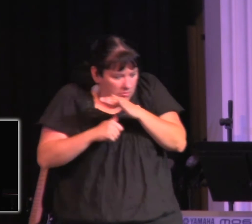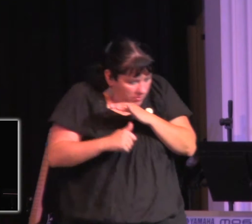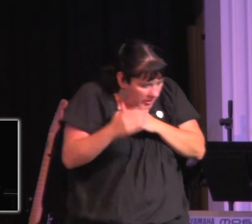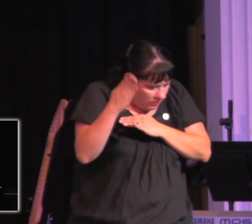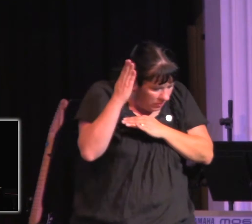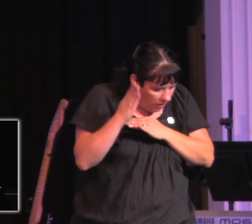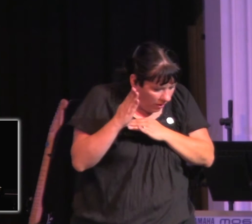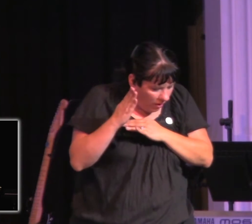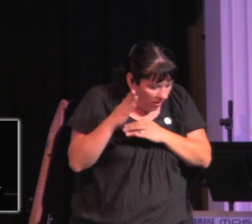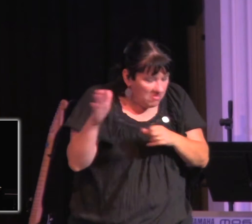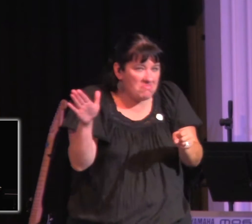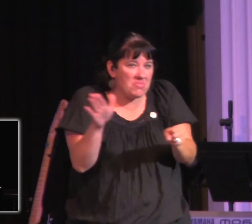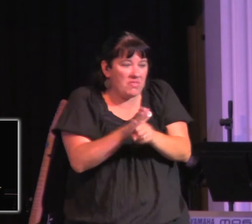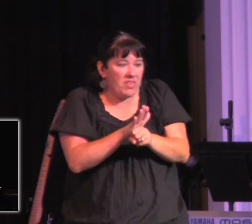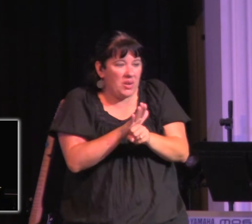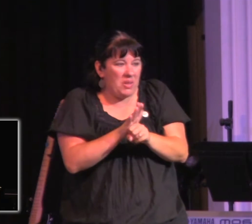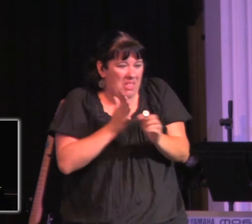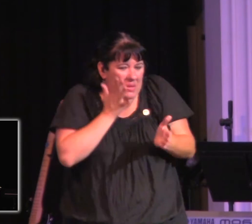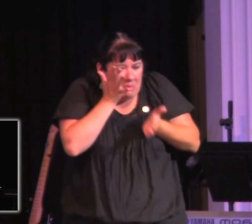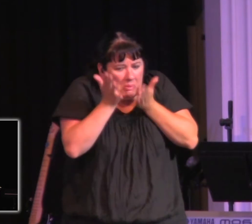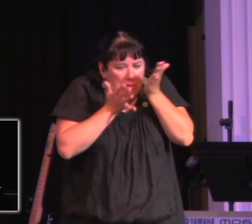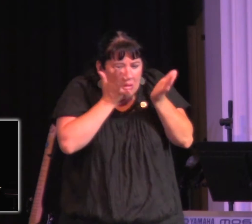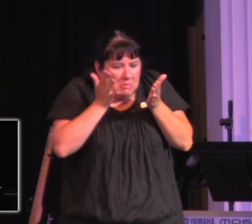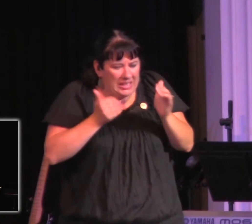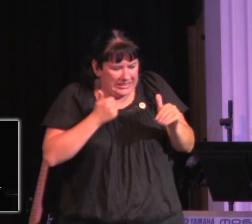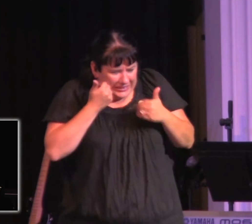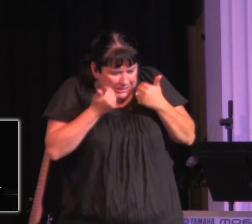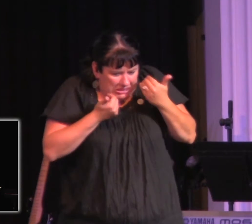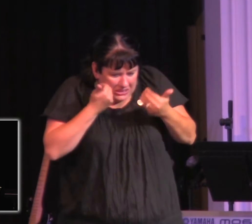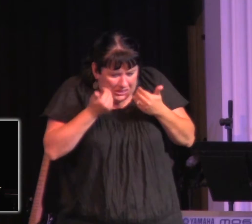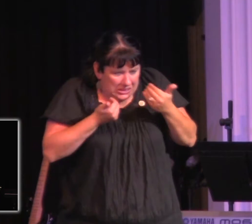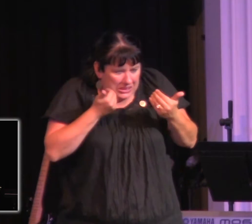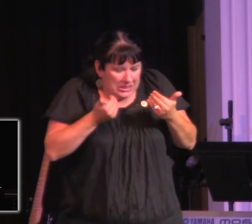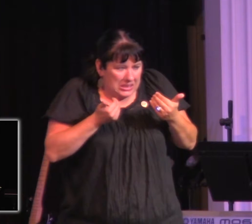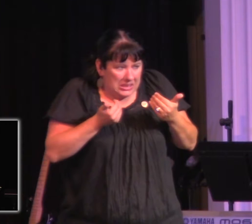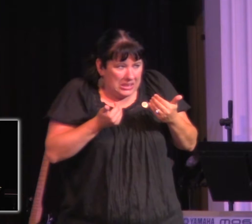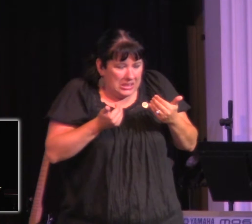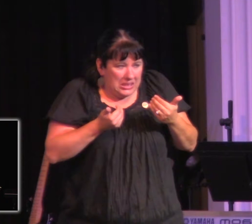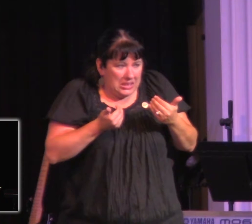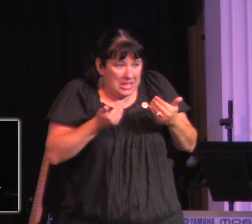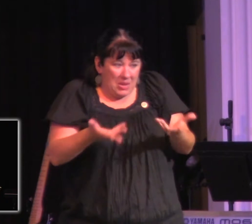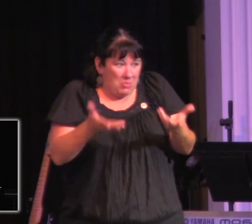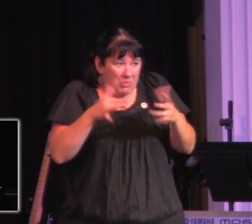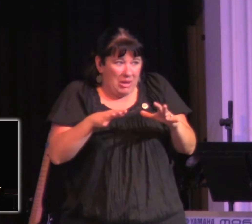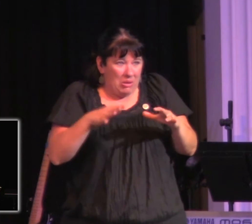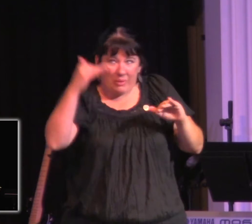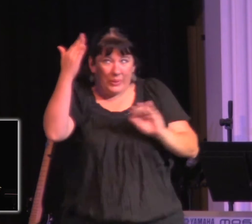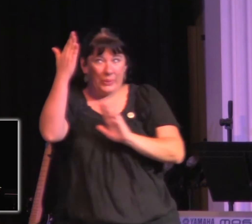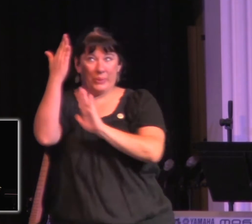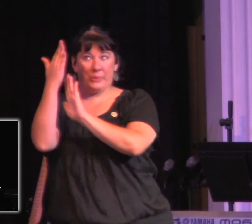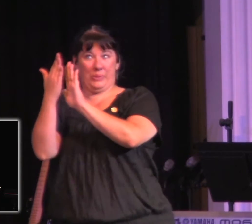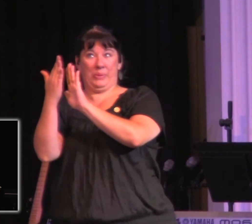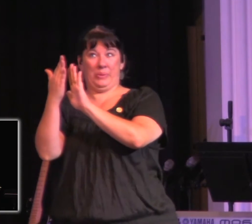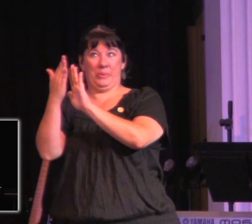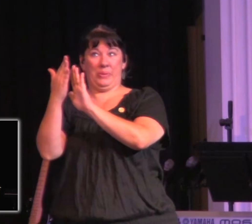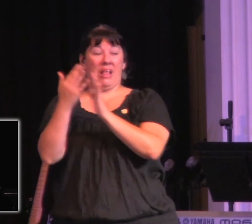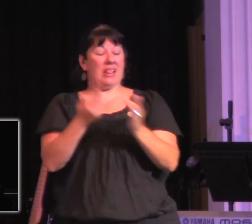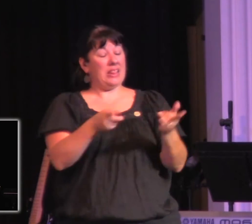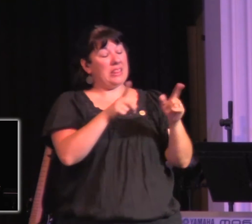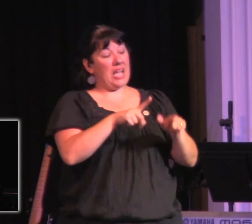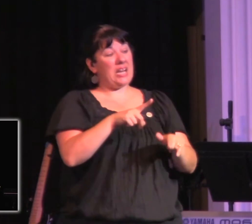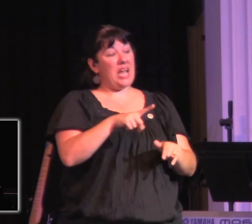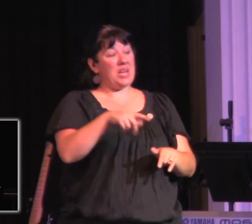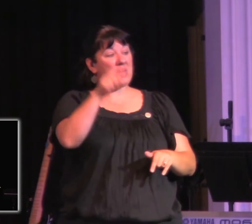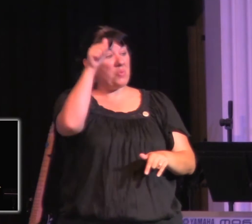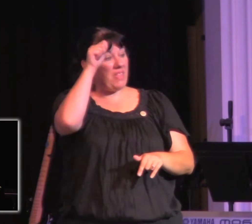shame, with embarrassment, and we don't want to turn to God. That's what happened to Adam and Eve. After they sinned, what did they do?